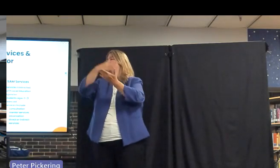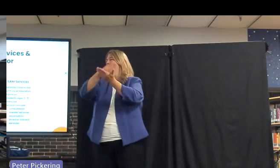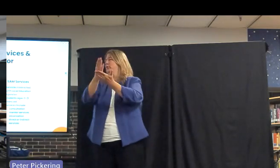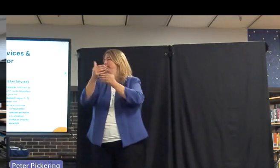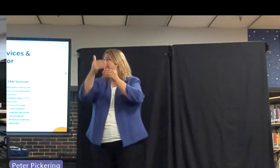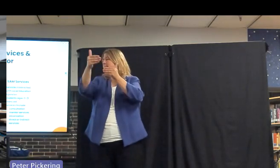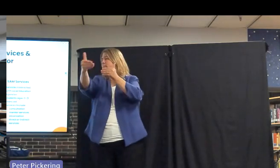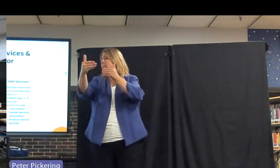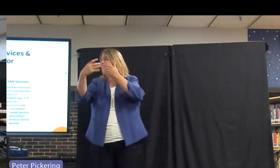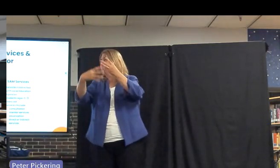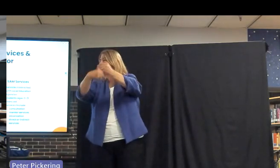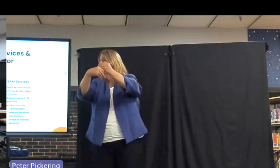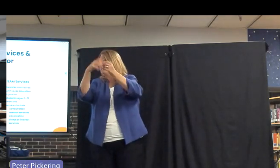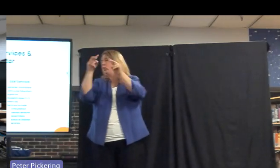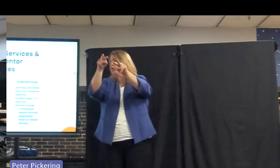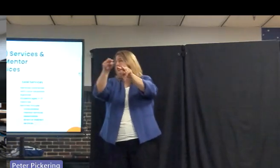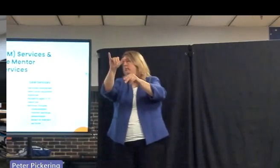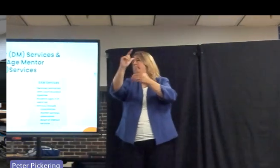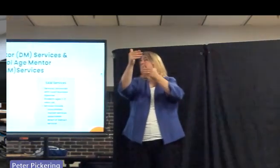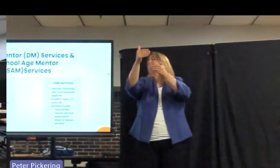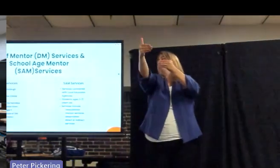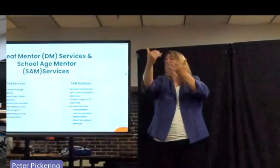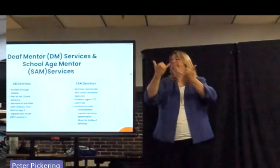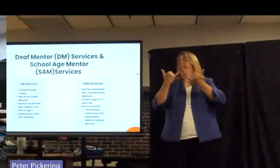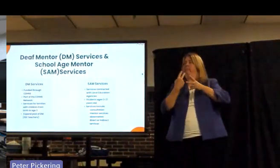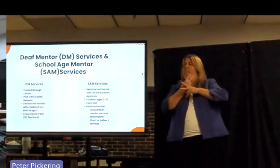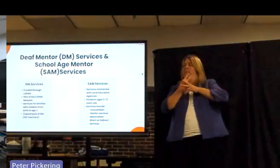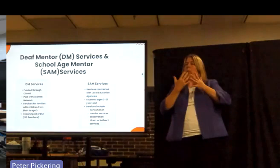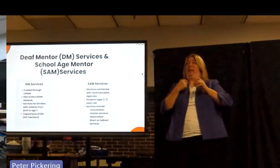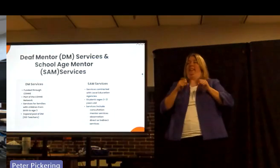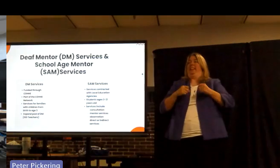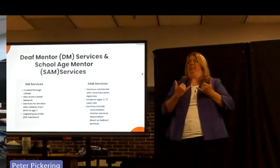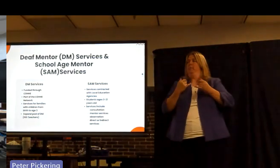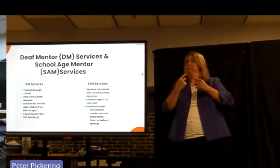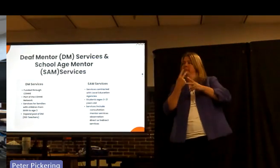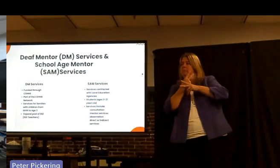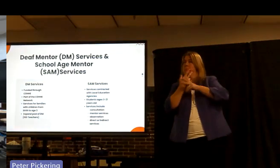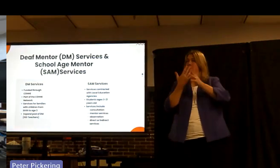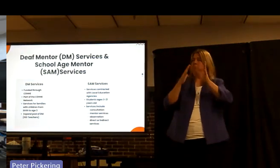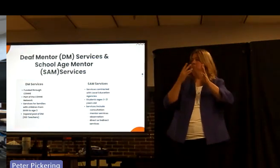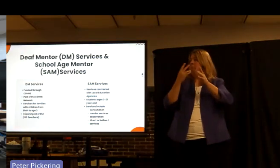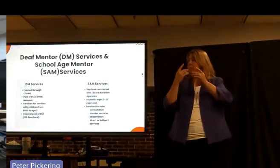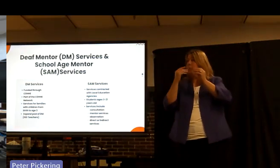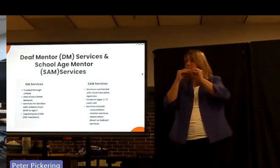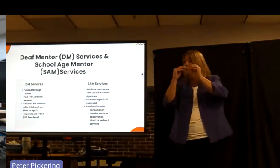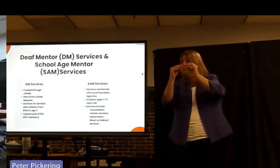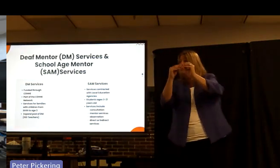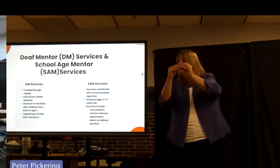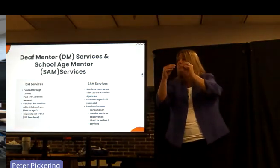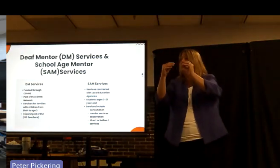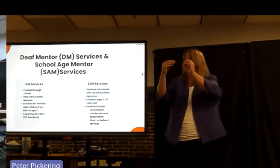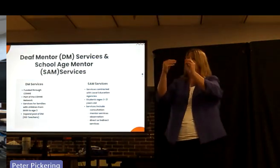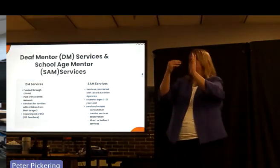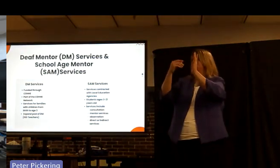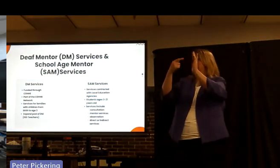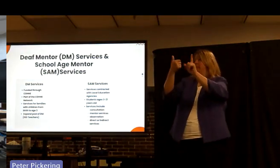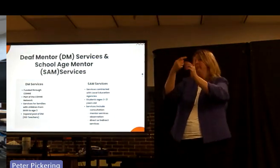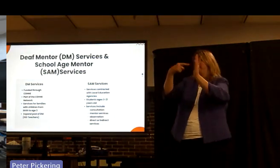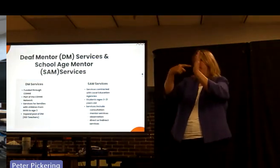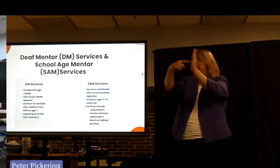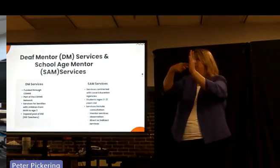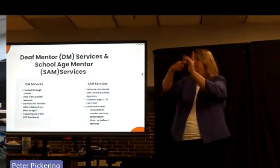So the school age mentor services is something that will continue to grow. Right now, we're just looking at all the pieces of it and how it can